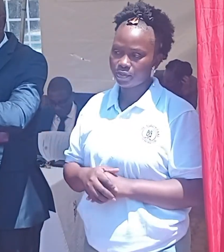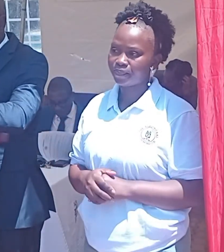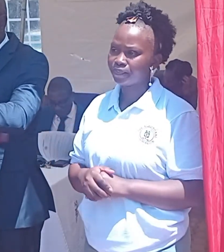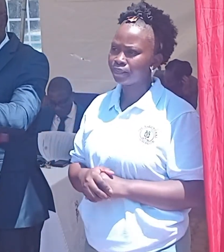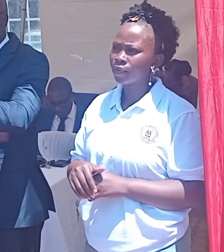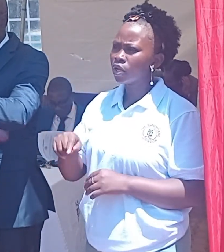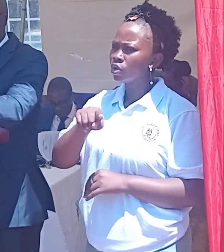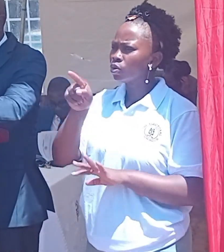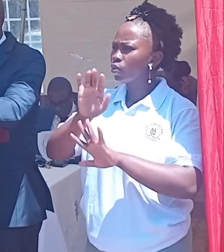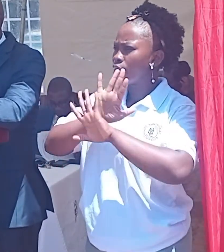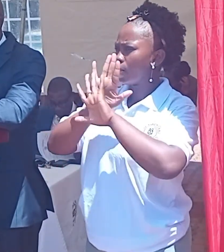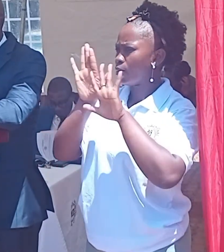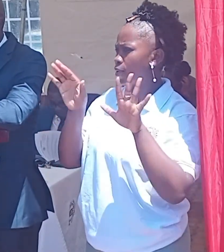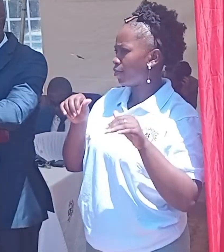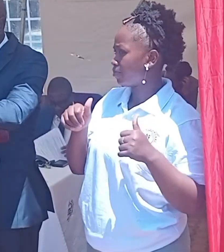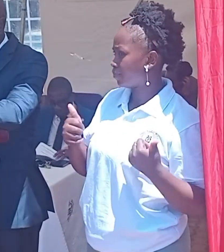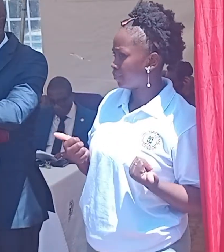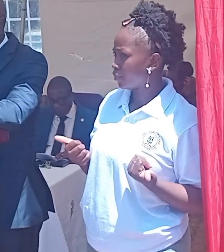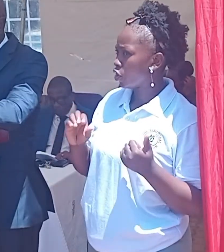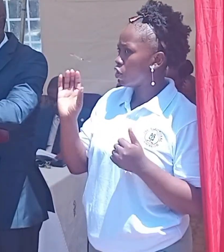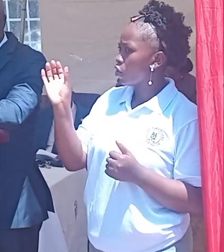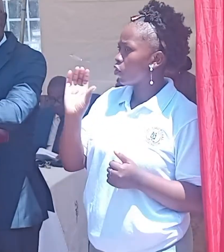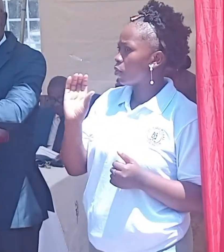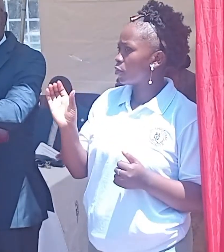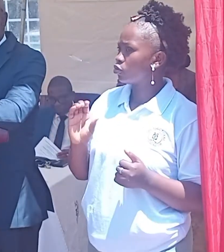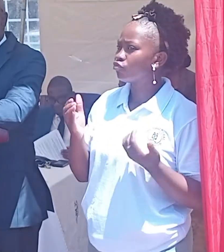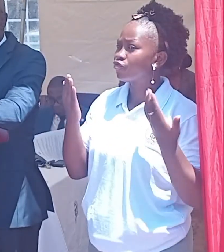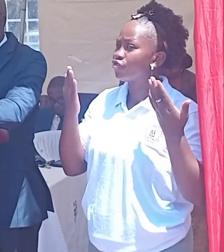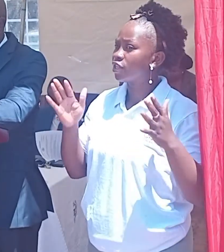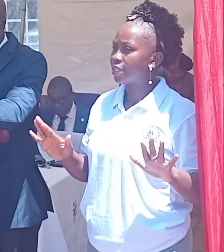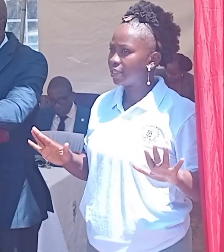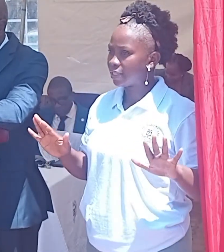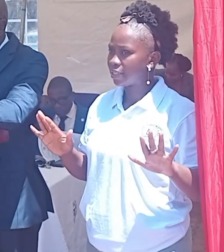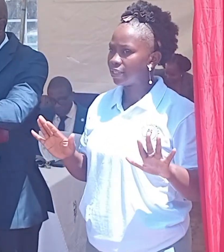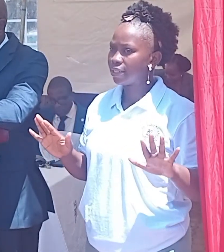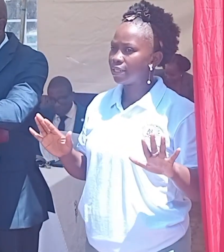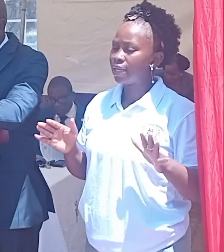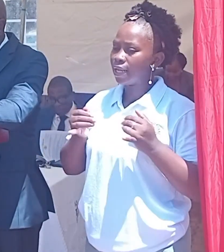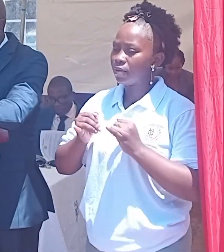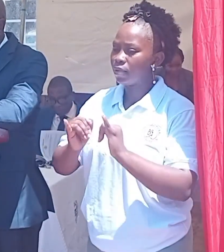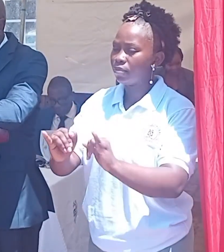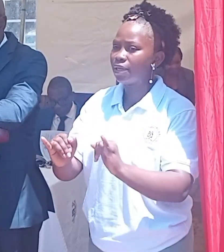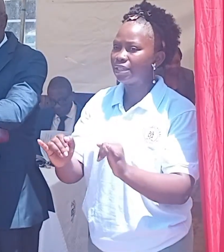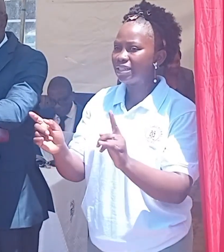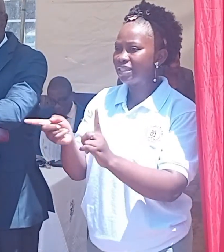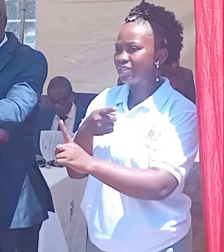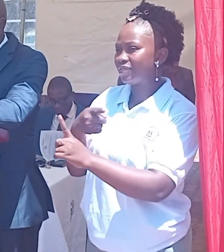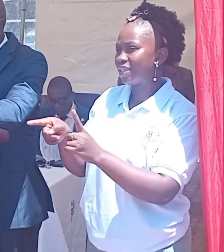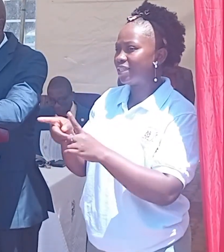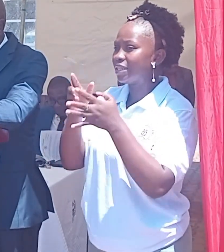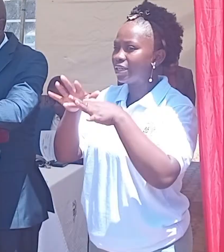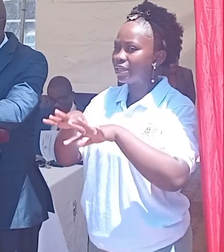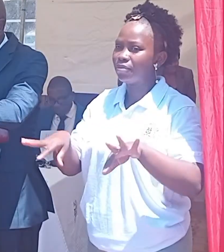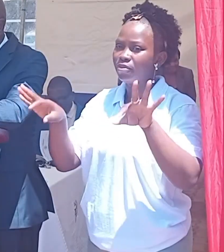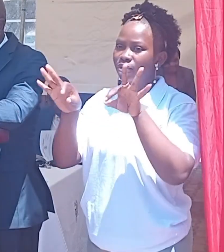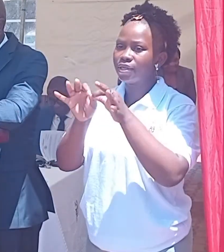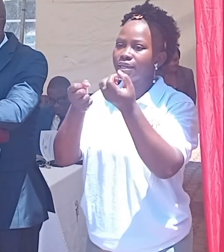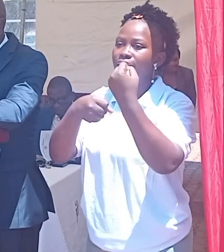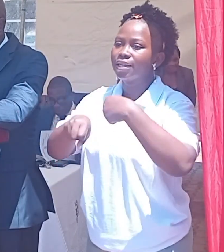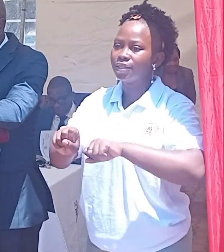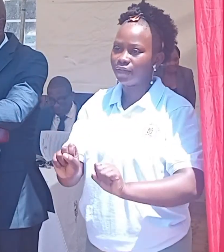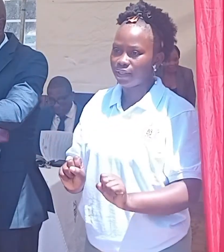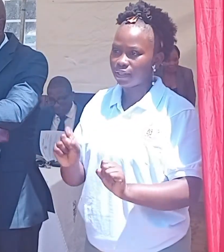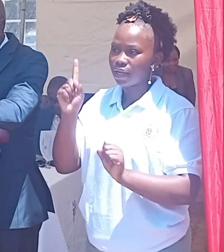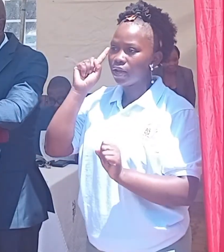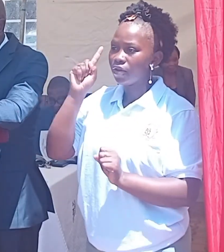As you are aware, the Commission has already embarked on implementing a number of critical activities for